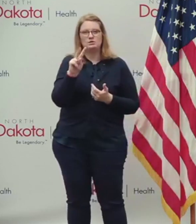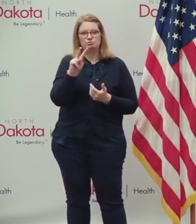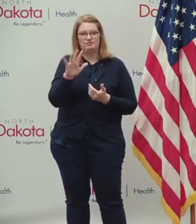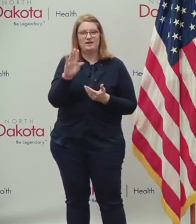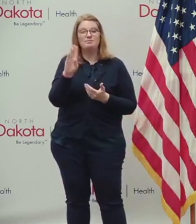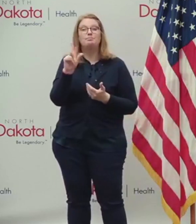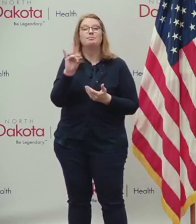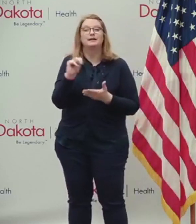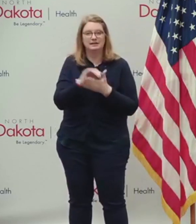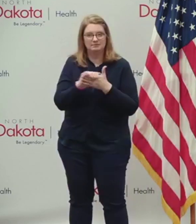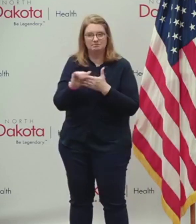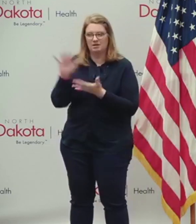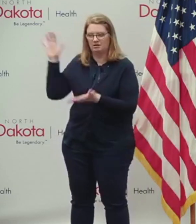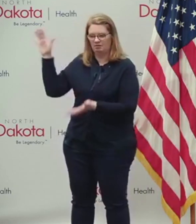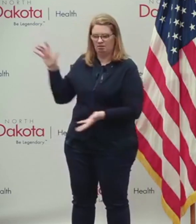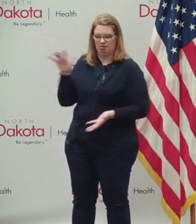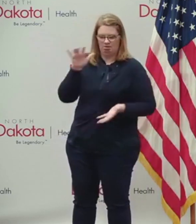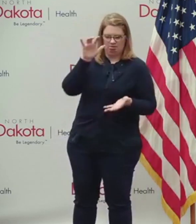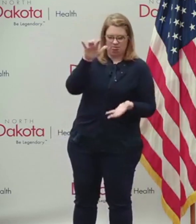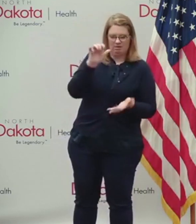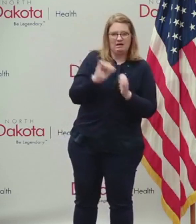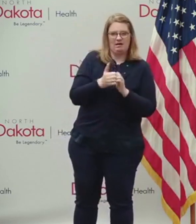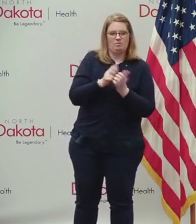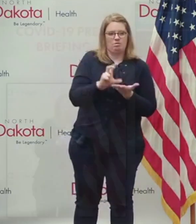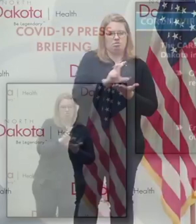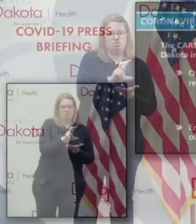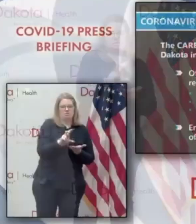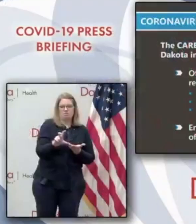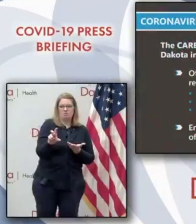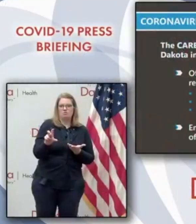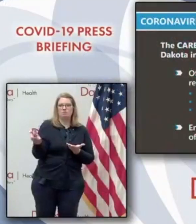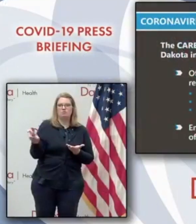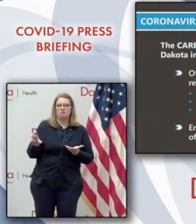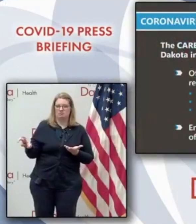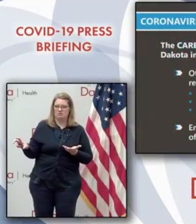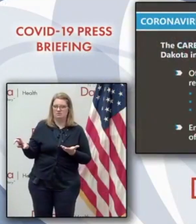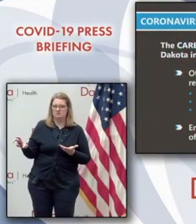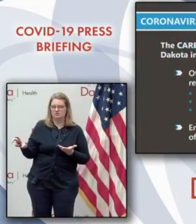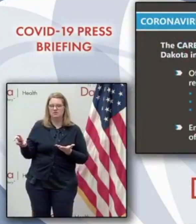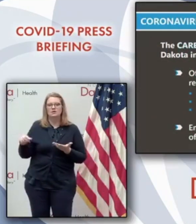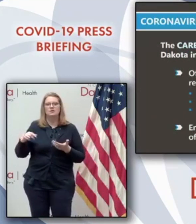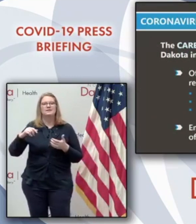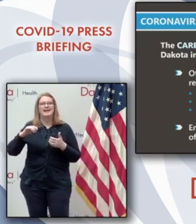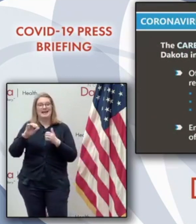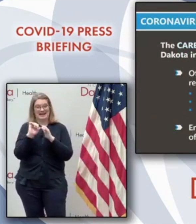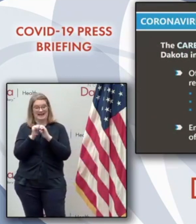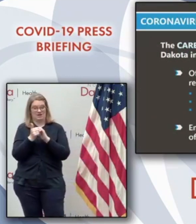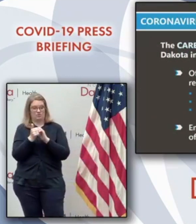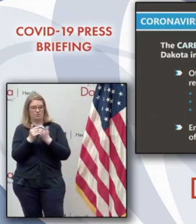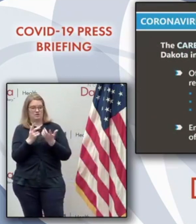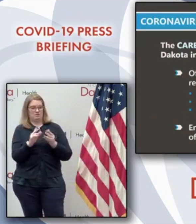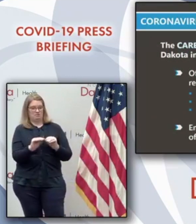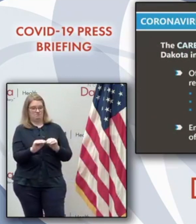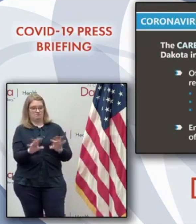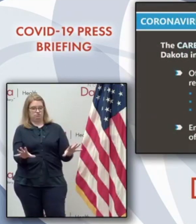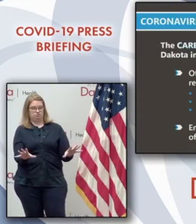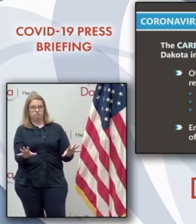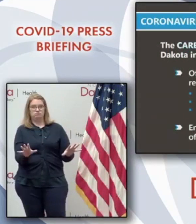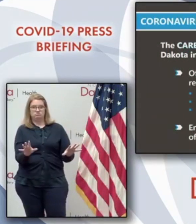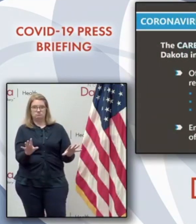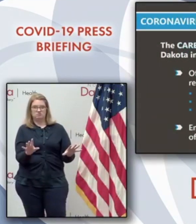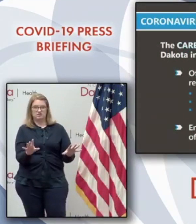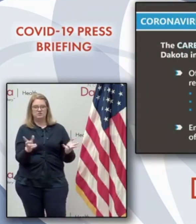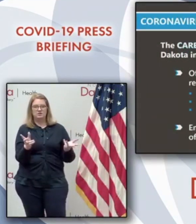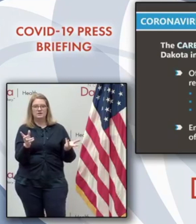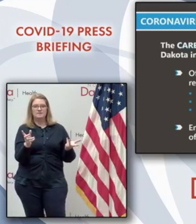Act coronavirus relief funds. In an effort to get this deployed early, that was part of the strategy,